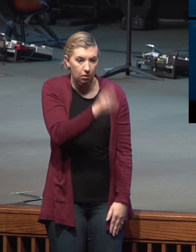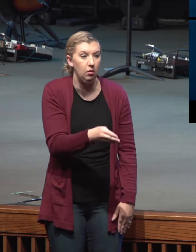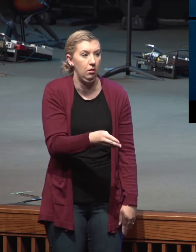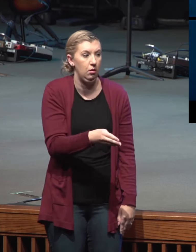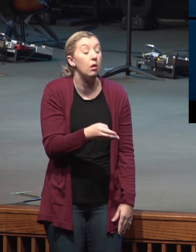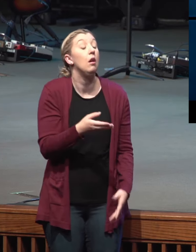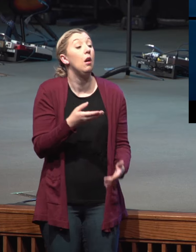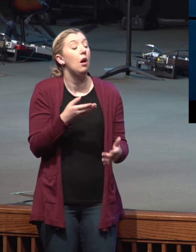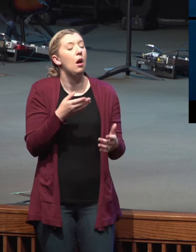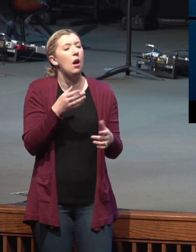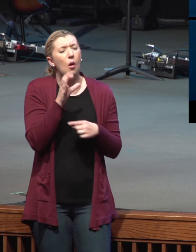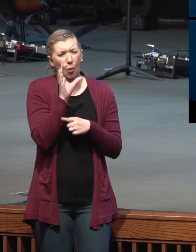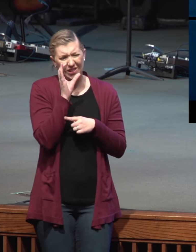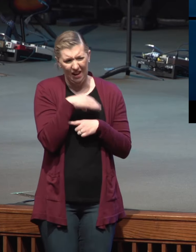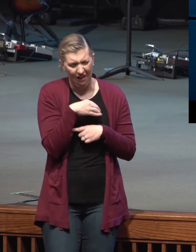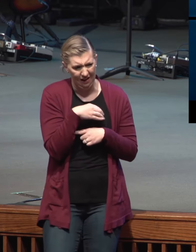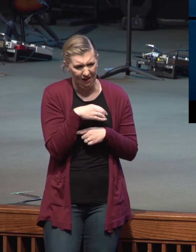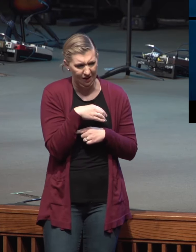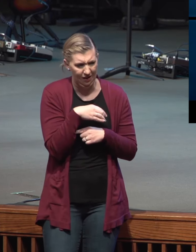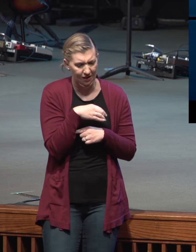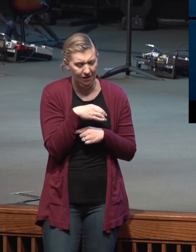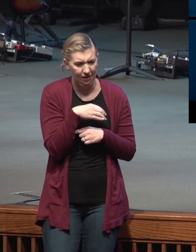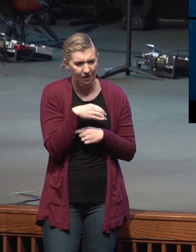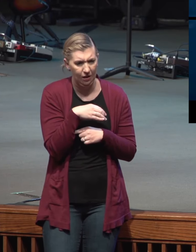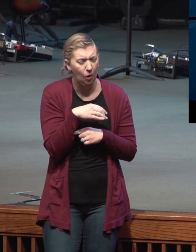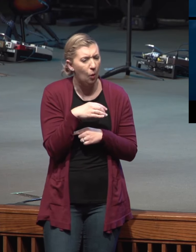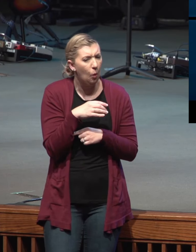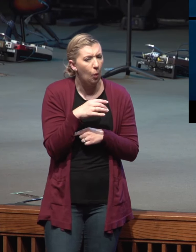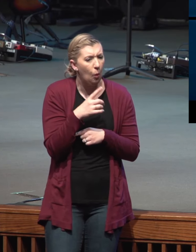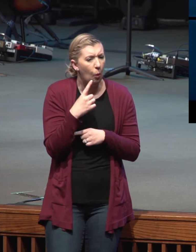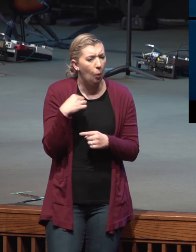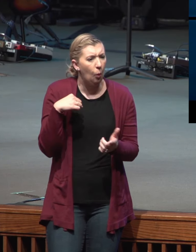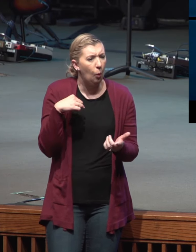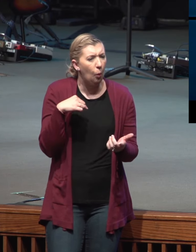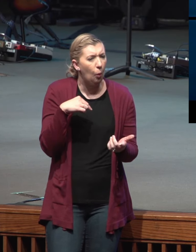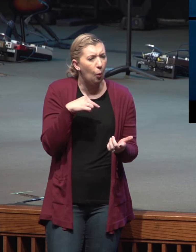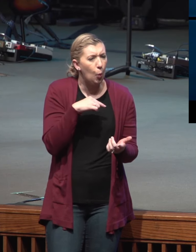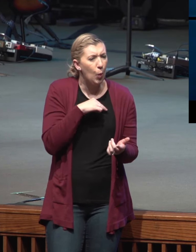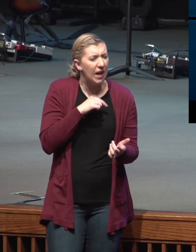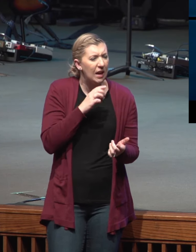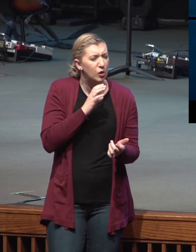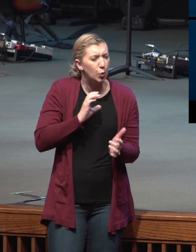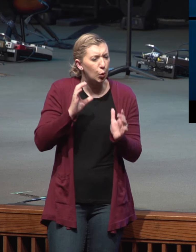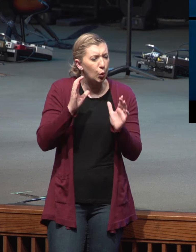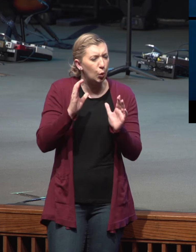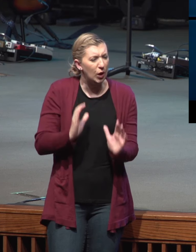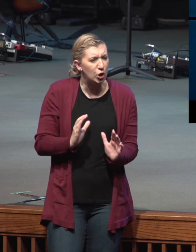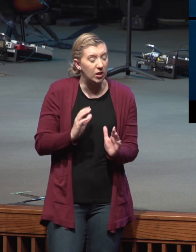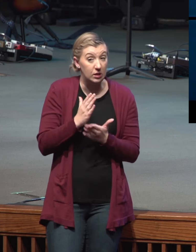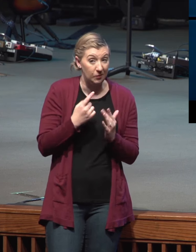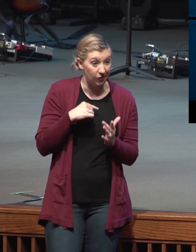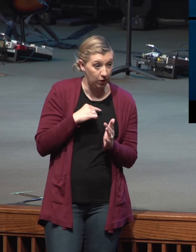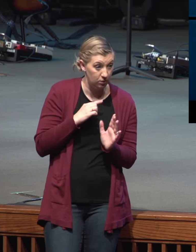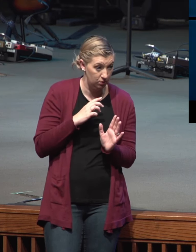Now, what is odd is what we as Christians, some of